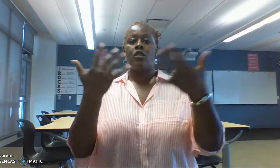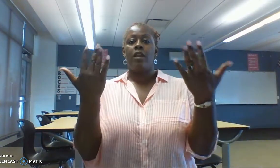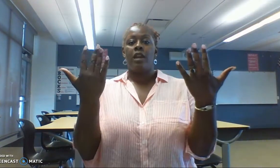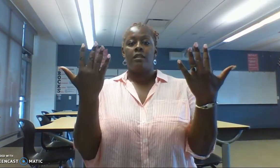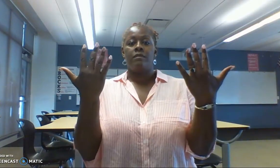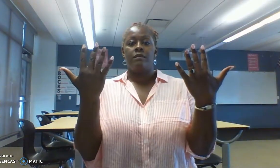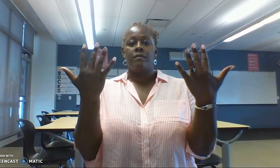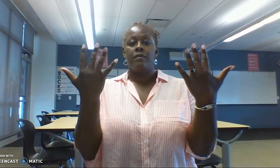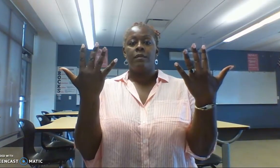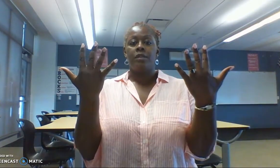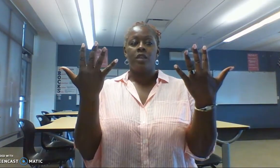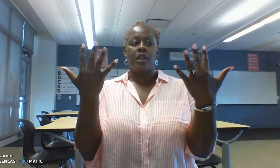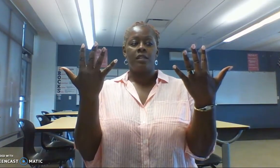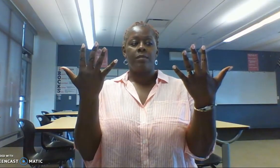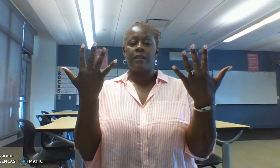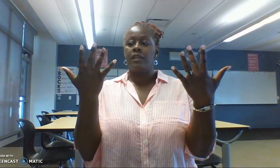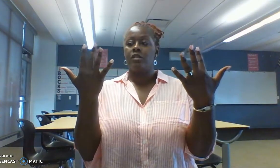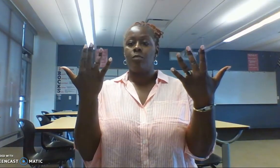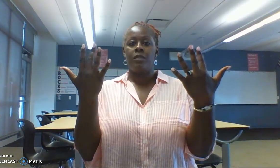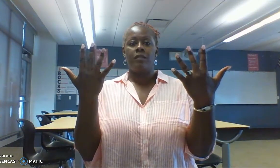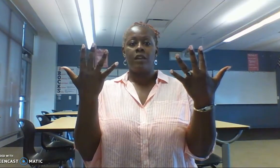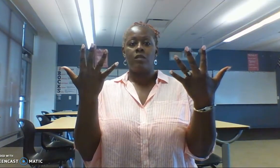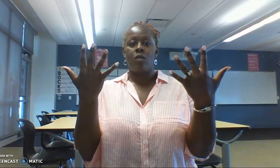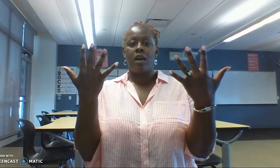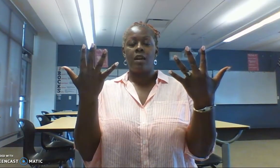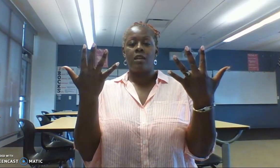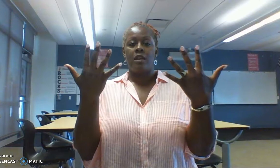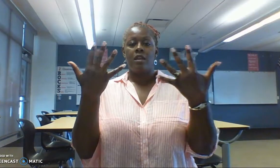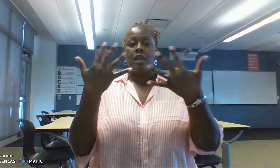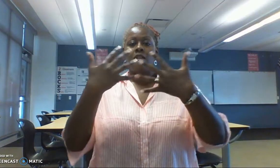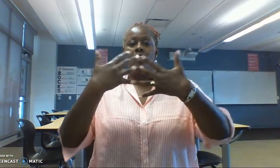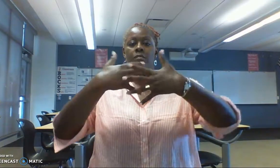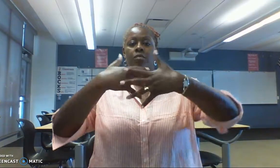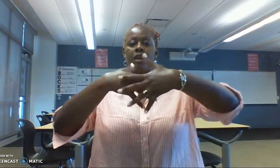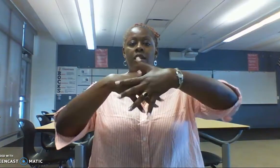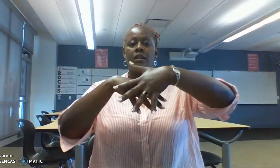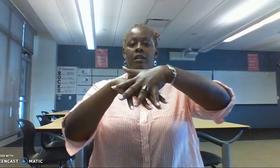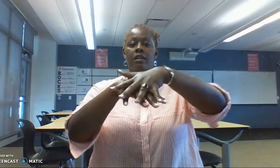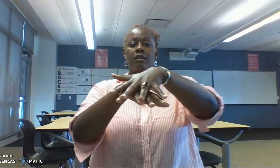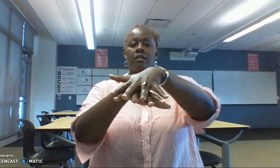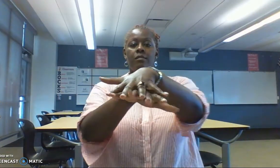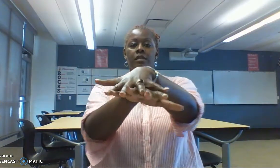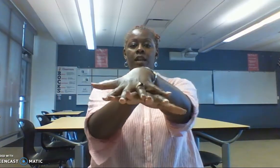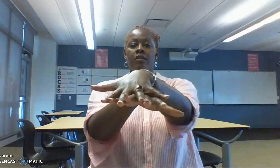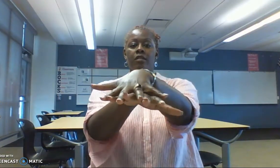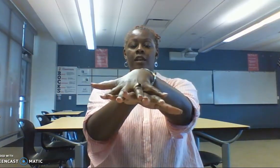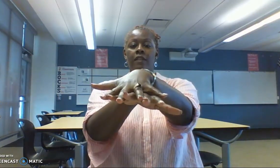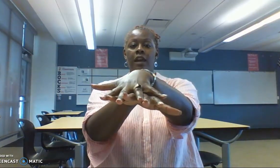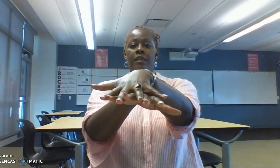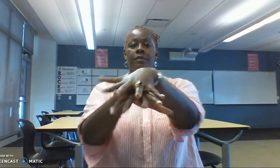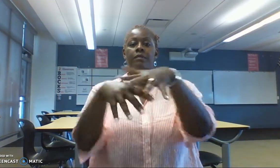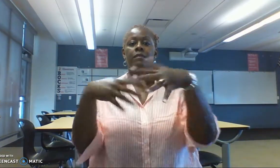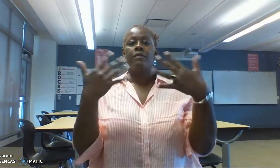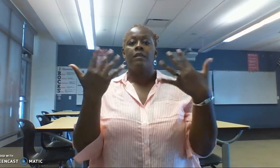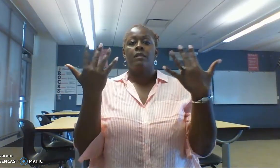Integrate. Put your hands up like this. Open the fingers wide. And you're going to bring them together like that.